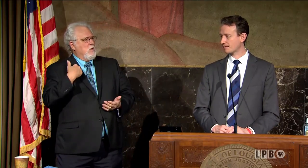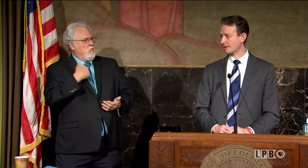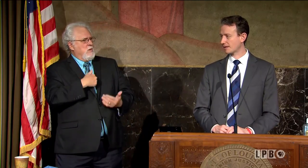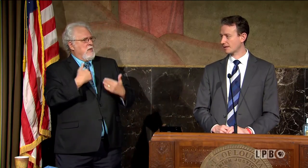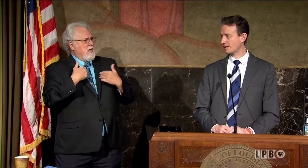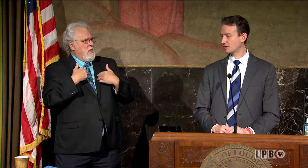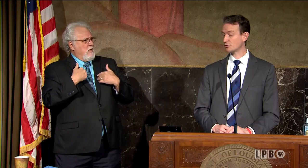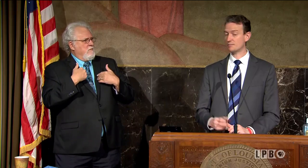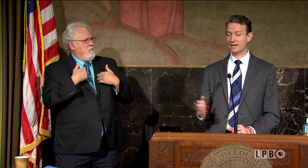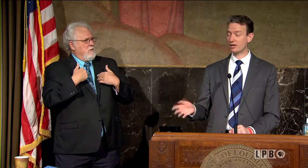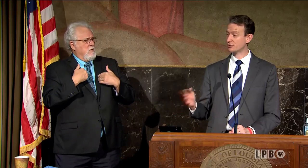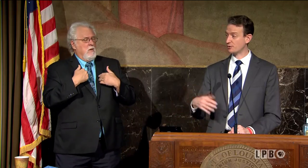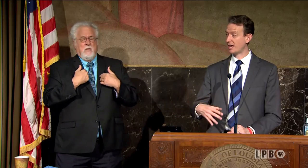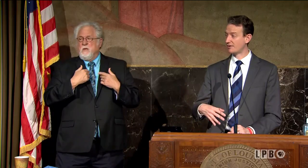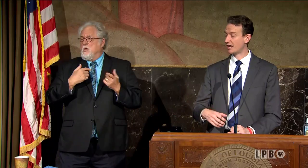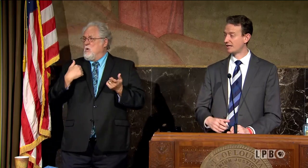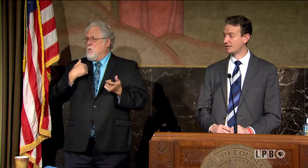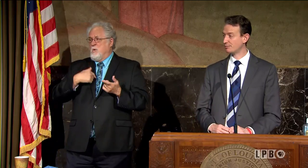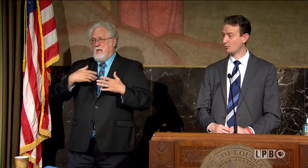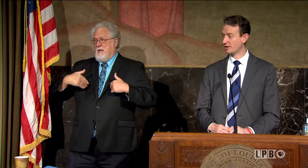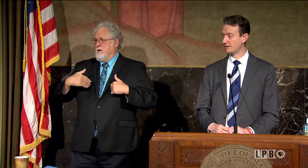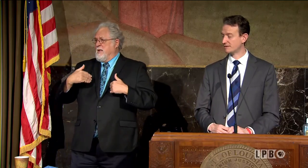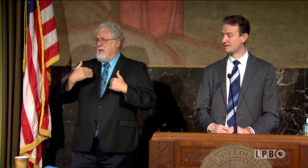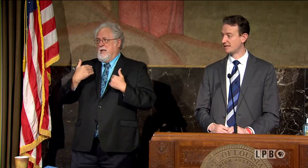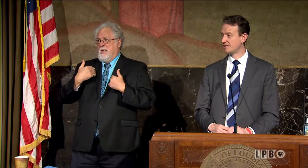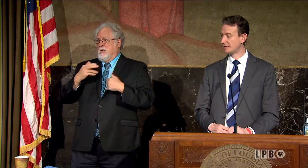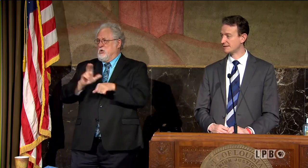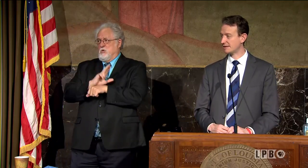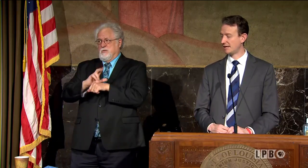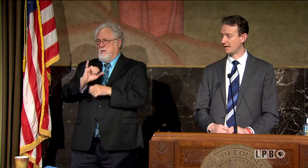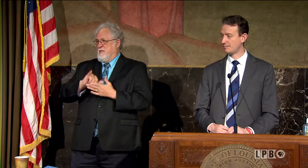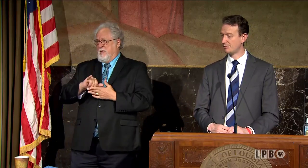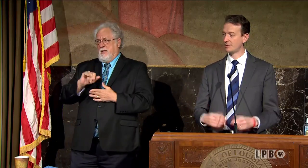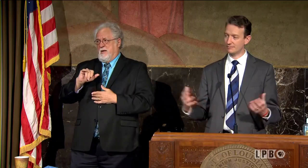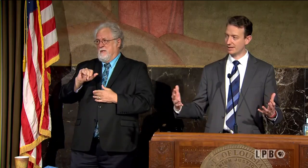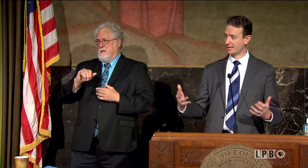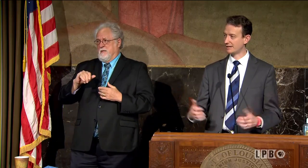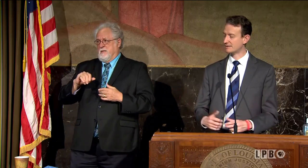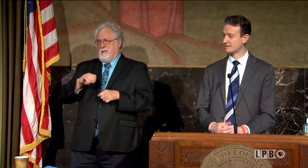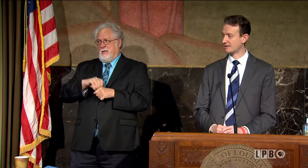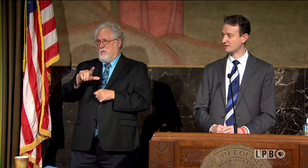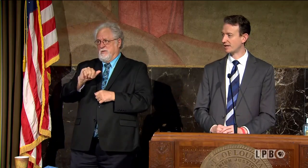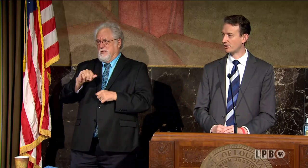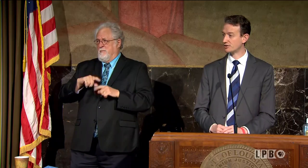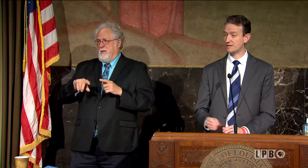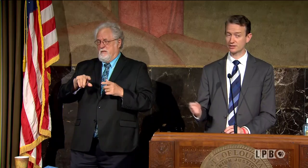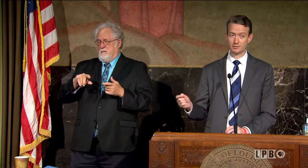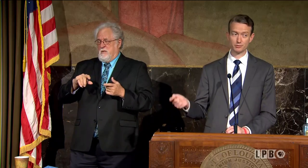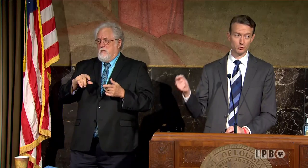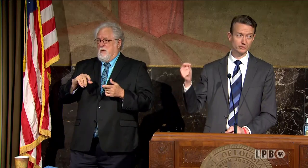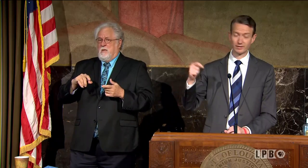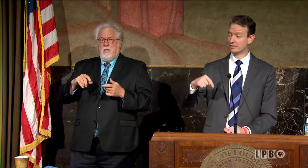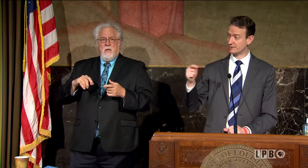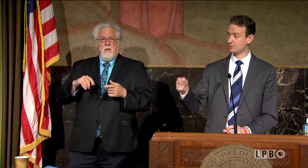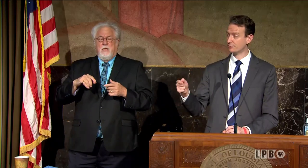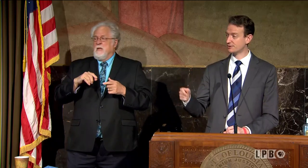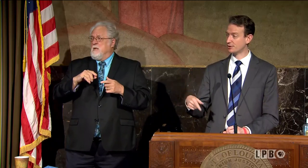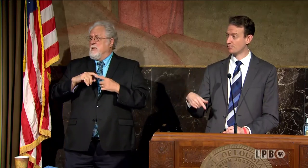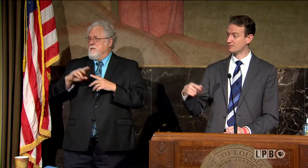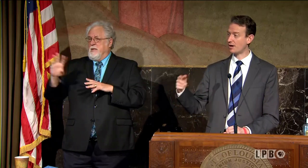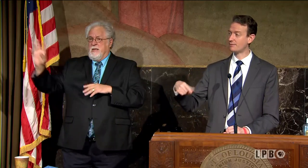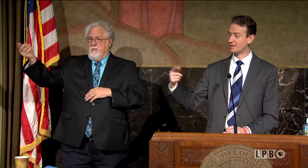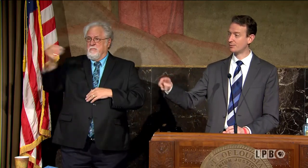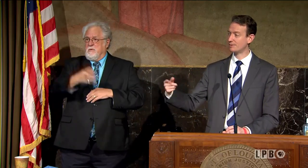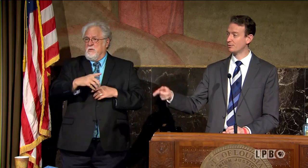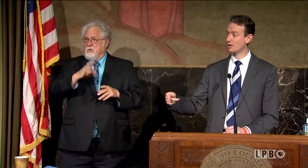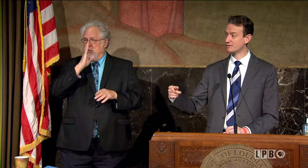in? So to my knowledge, we haven't had any deployed in the state yet. But again, that's to my knowledge. These are going to be deployed directly to the nursing